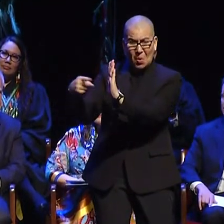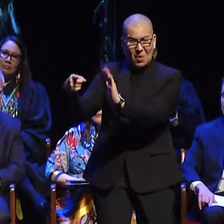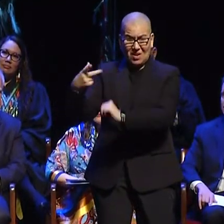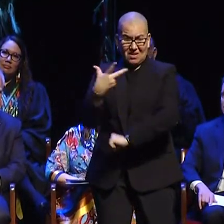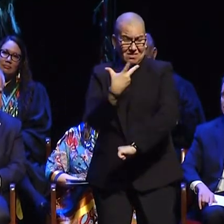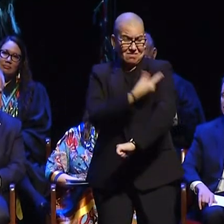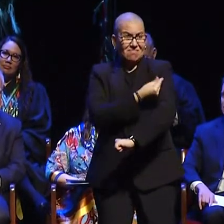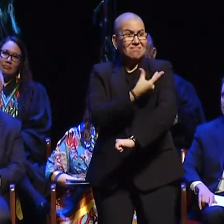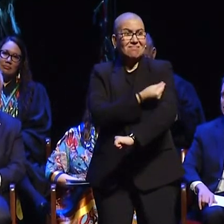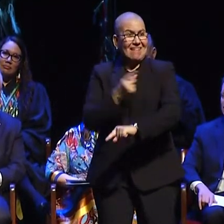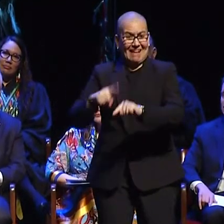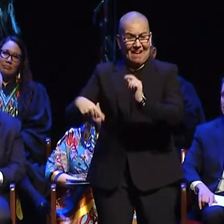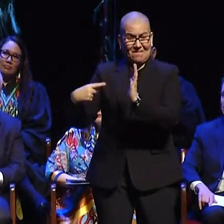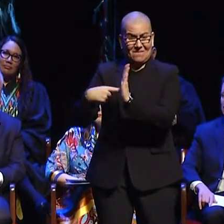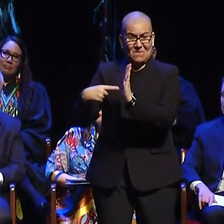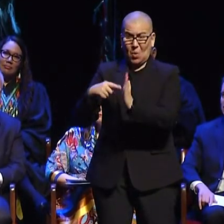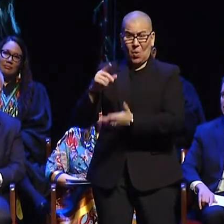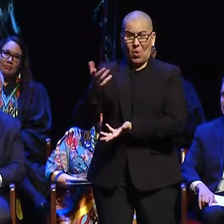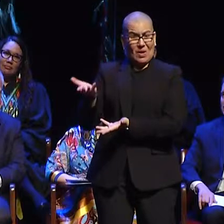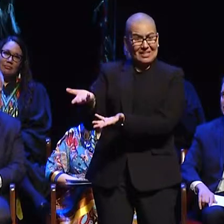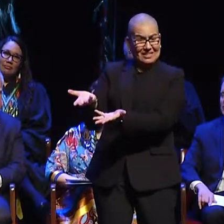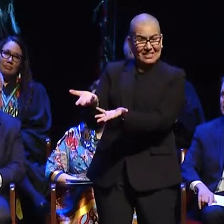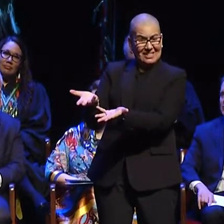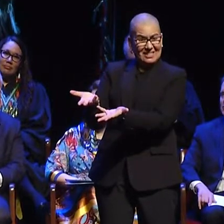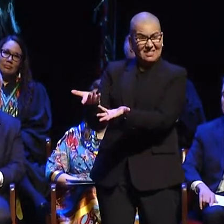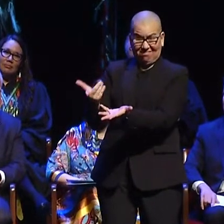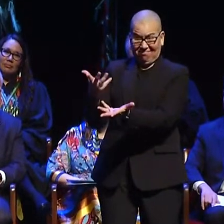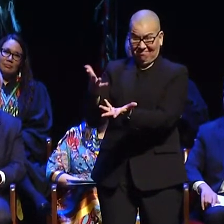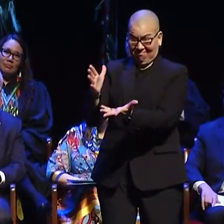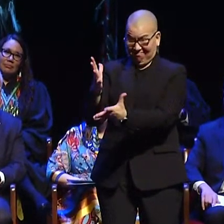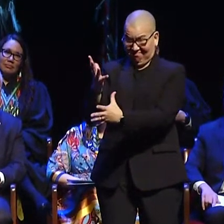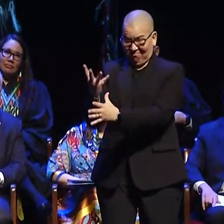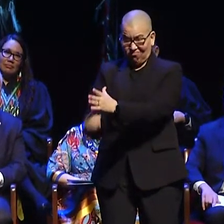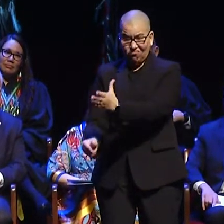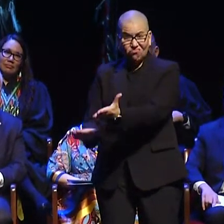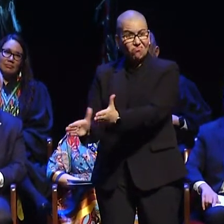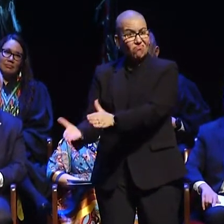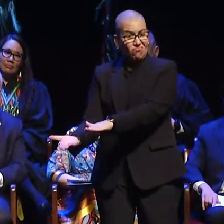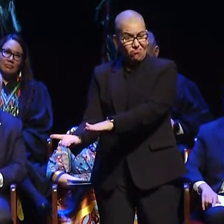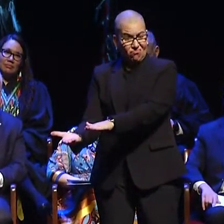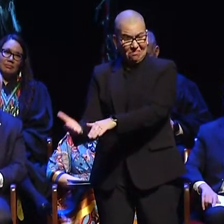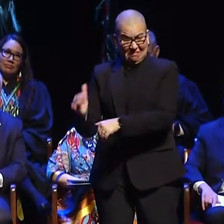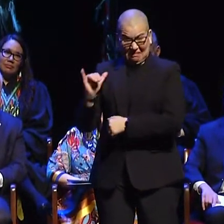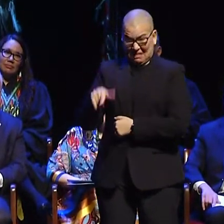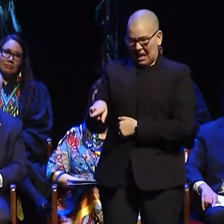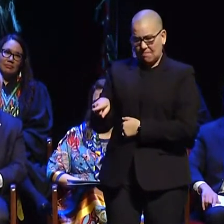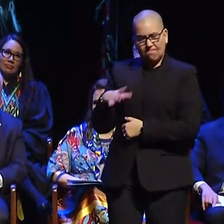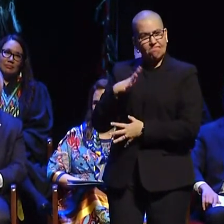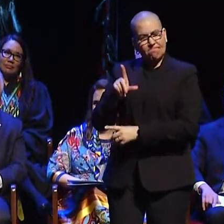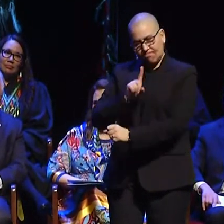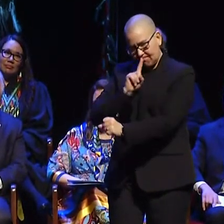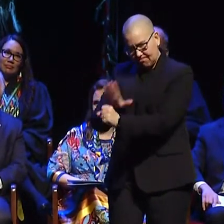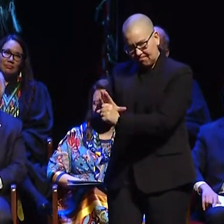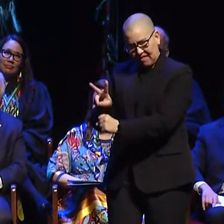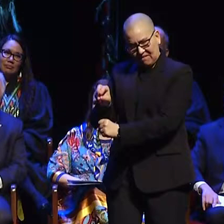insulin, he couldn't afford his life. And I vowed to help Minnesotans afford their lives.